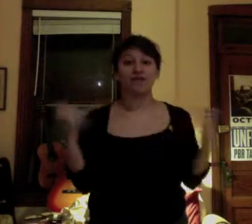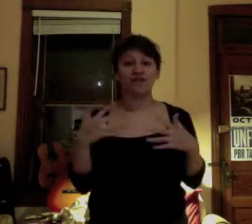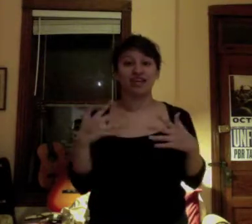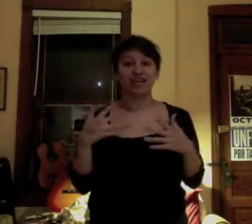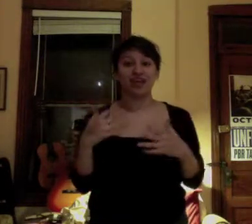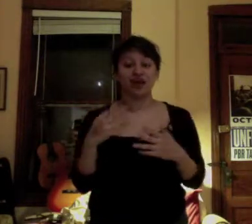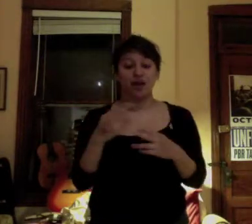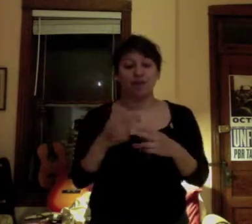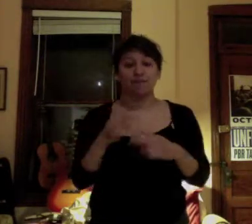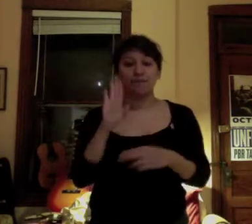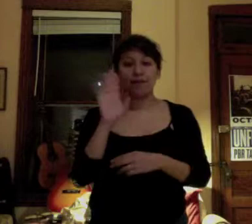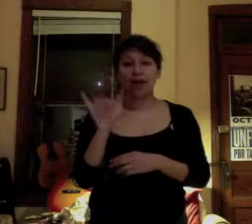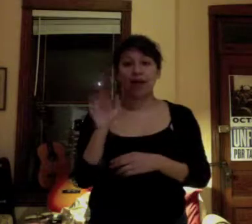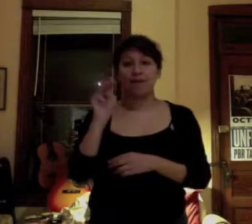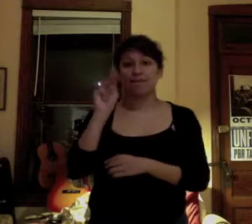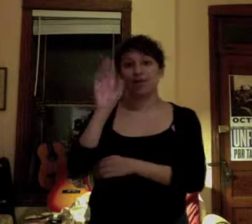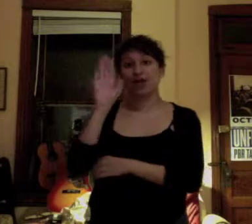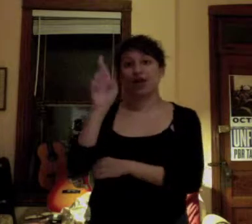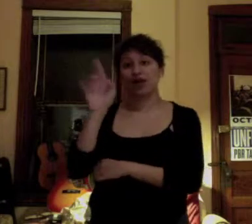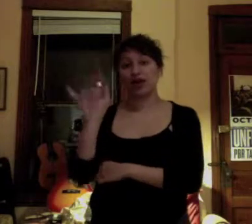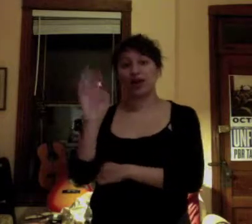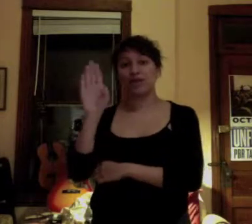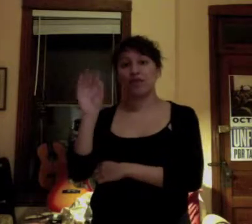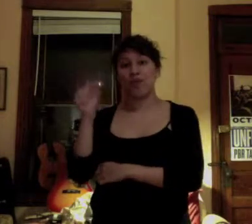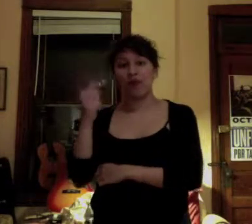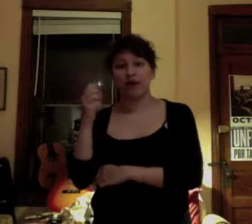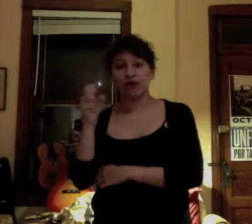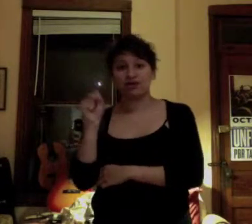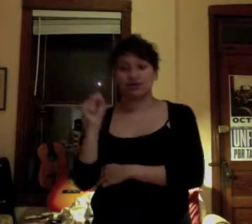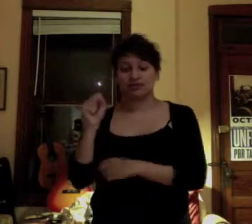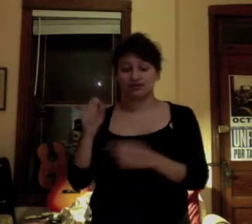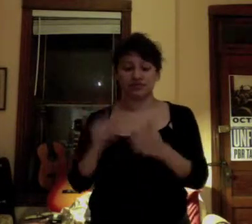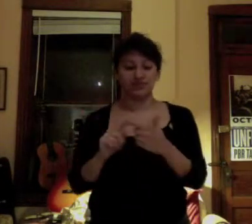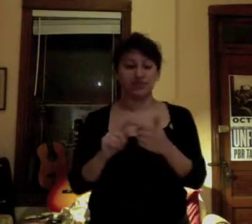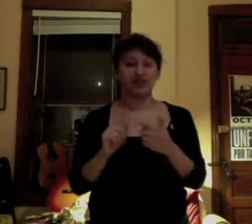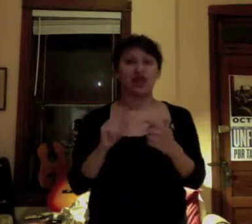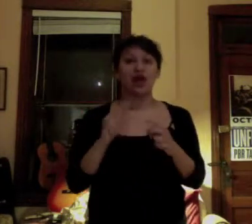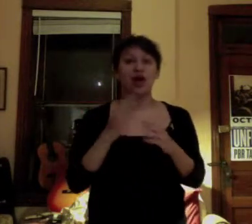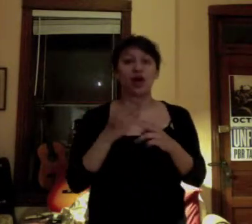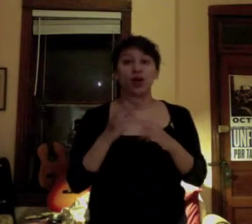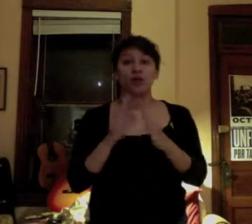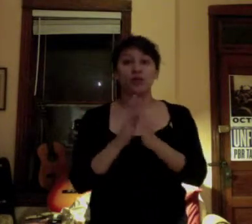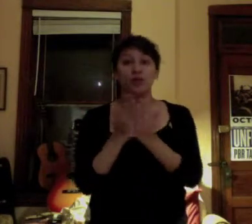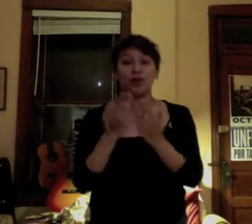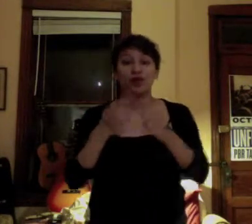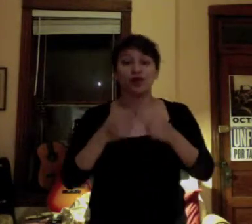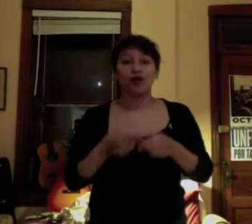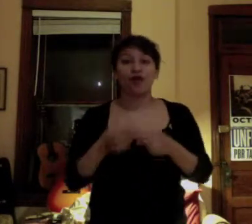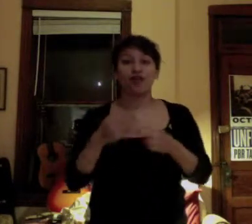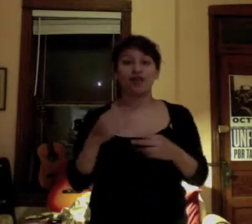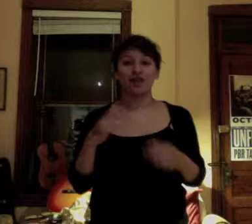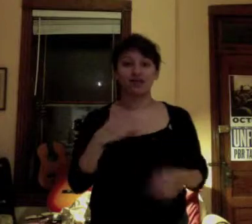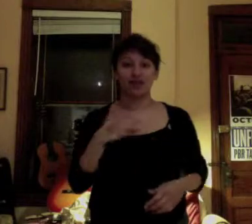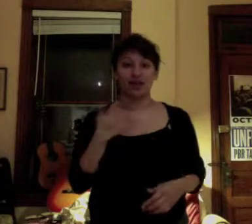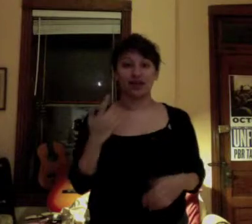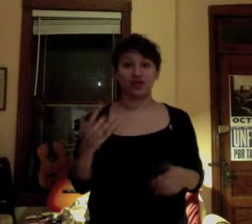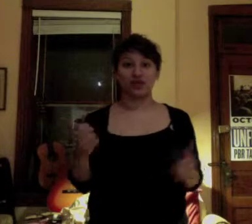entitled Feel the Fear and Do It Anyway by Susan Jeffers, Life is an Attitude